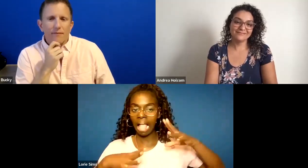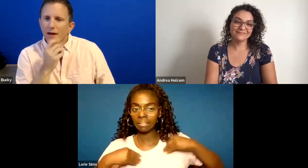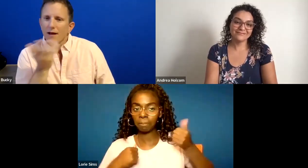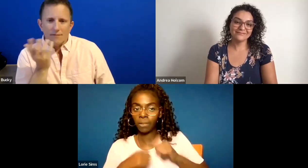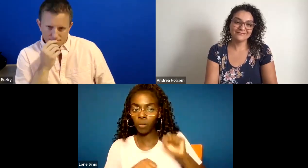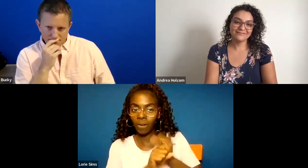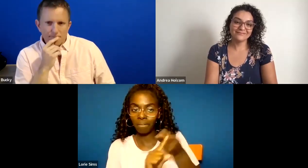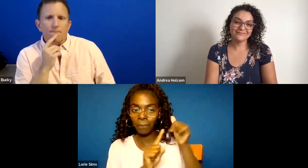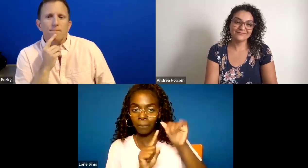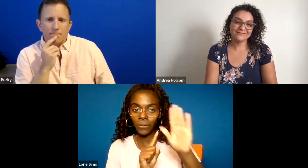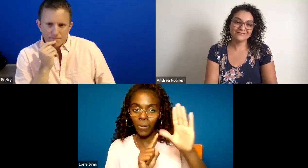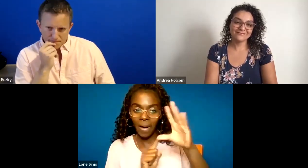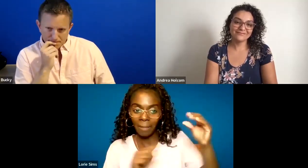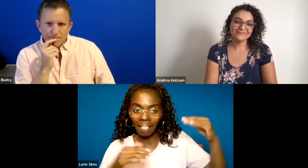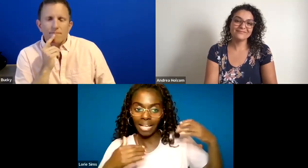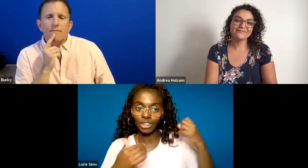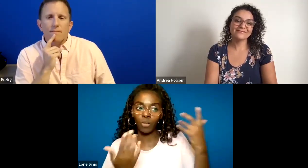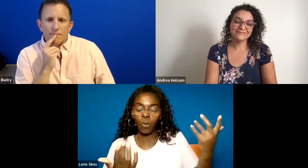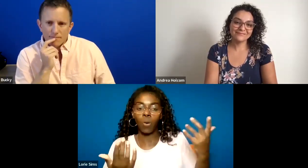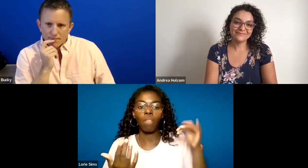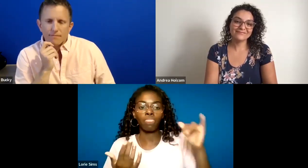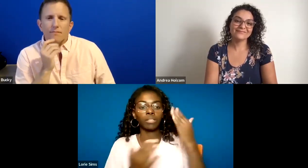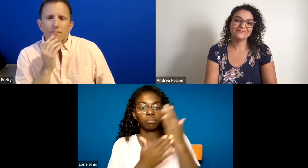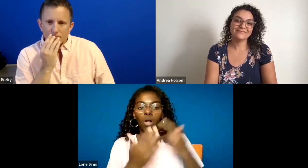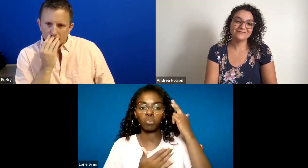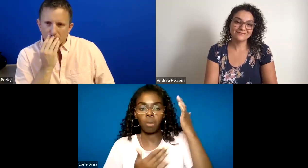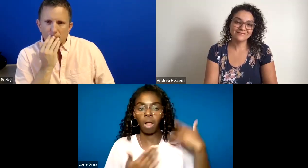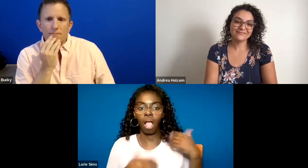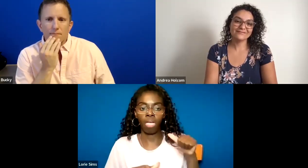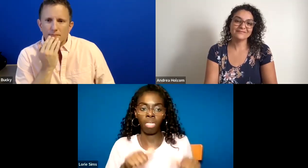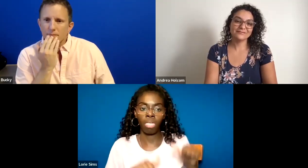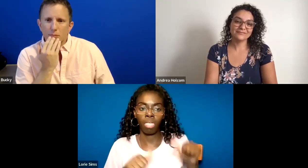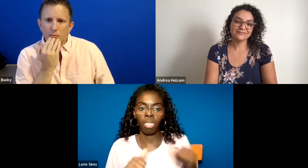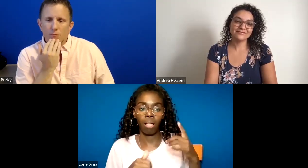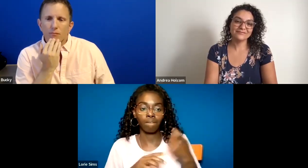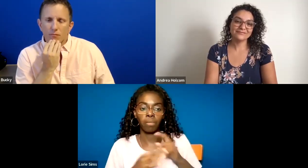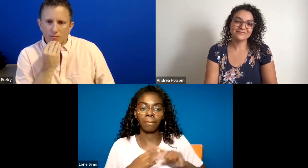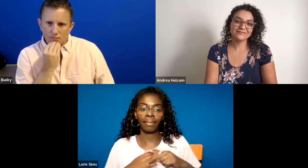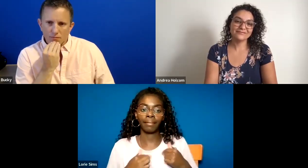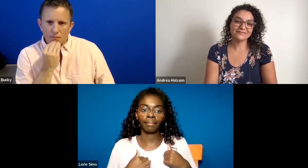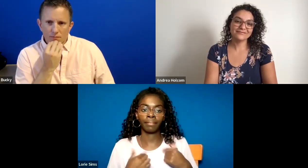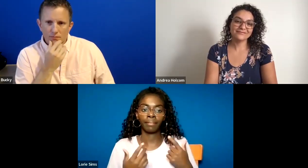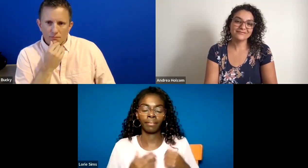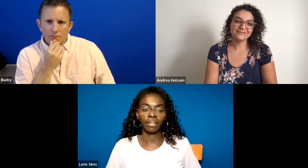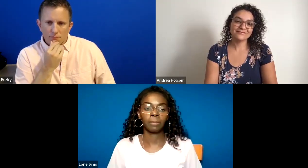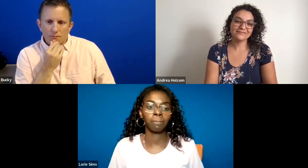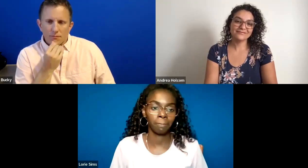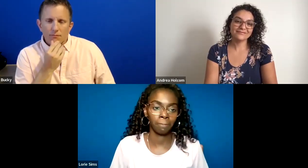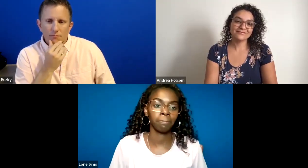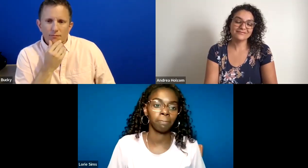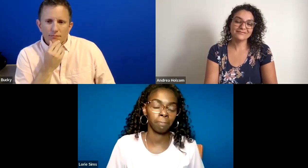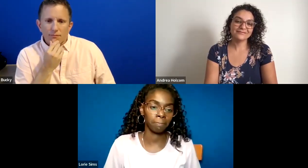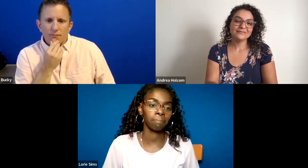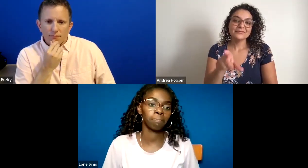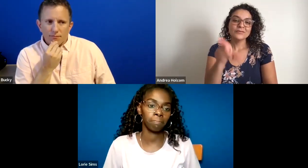agency is actually new for me. I had yet to accept any work from the company yet. And so that was part of the reason why I hesitated and why I was